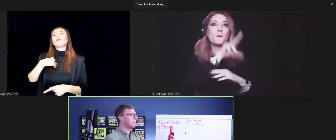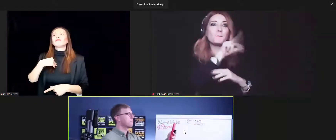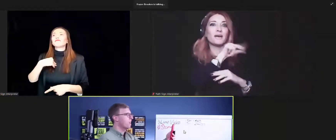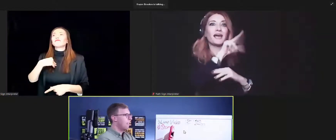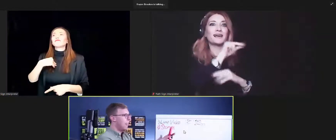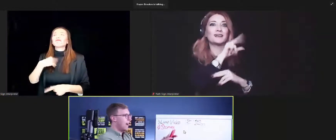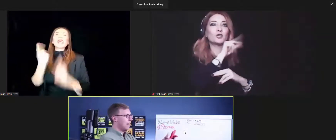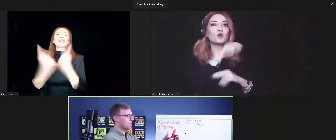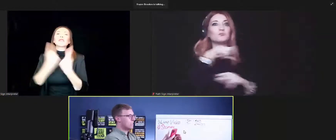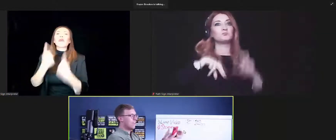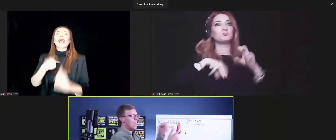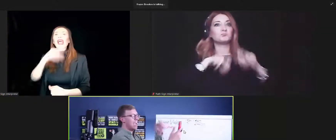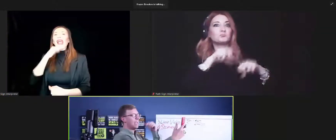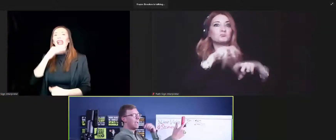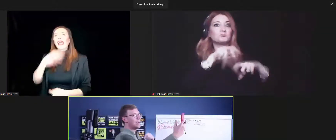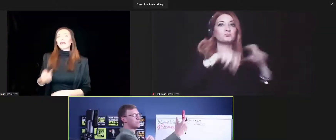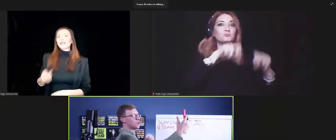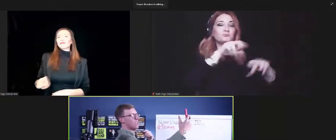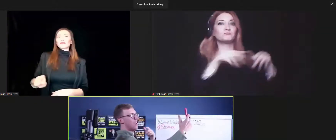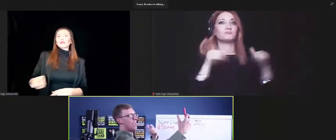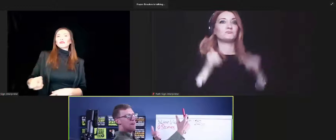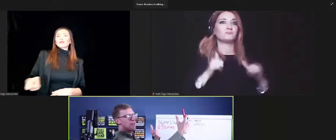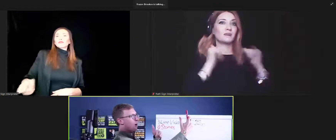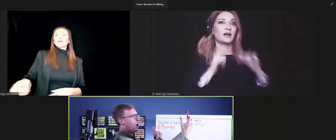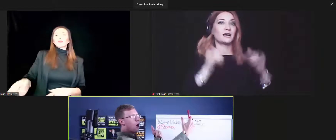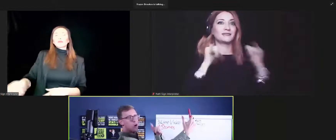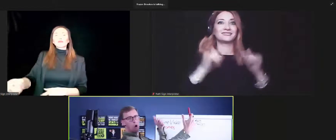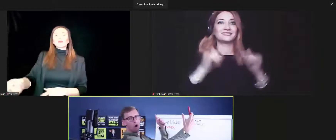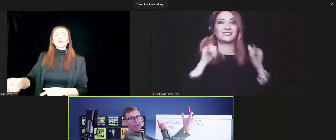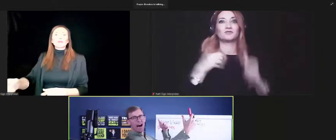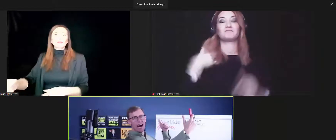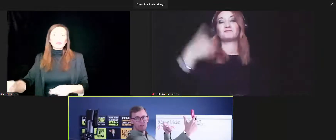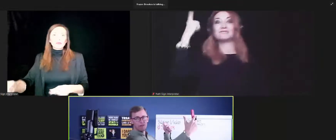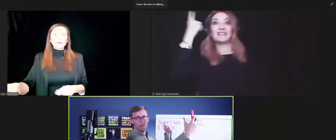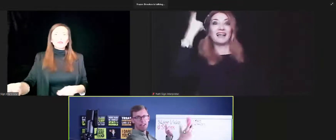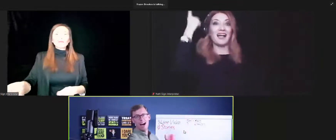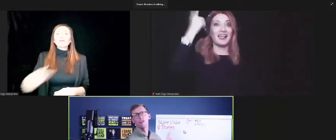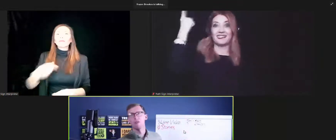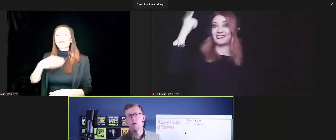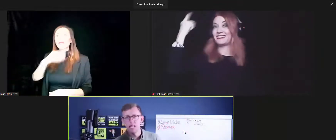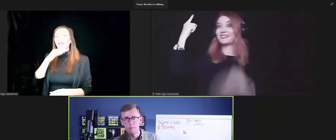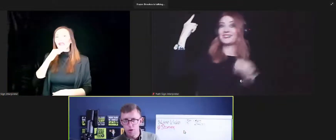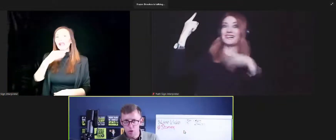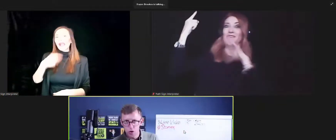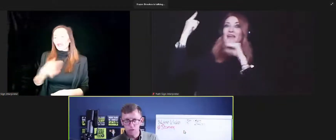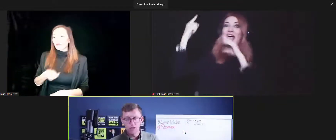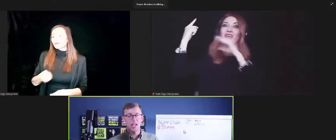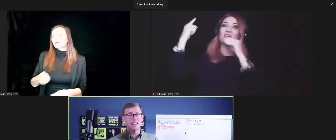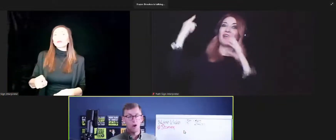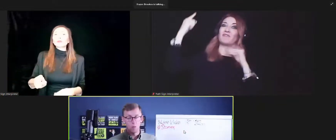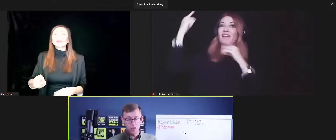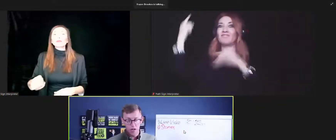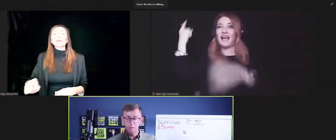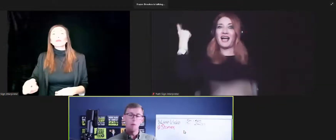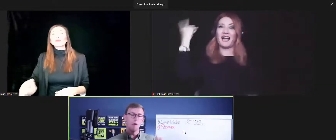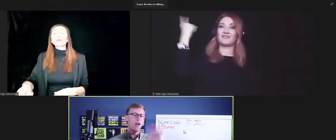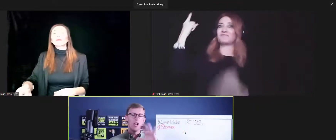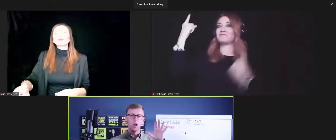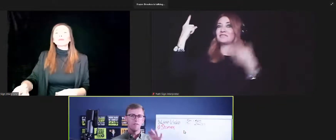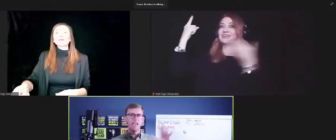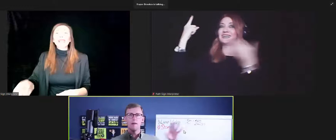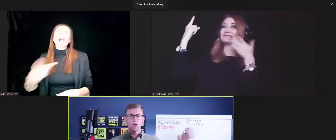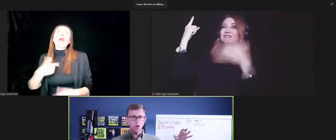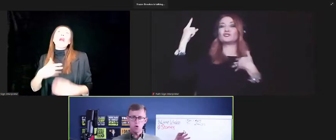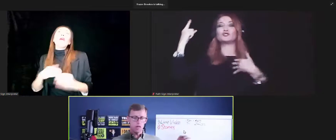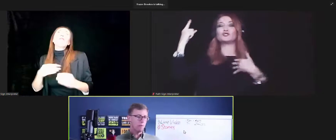dog and I was like, hey guys, just here in the park, walking Alfie. Alfie was a Labradoodle. He's sadly not with us anymore, but